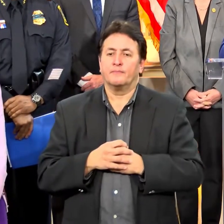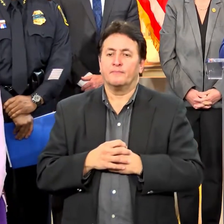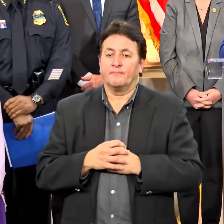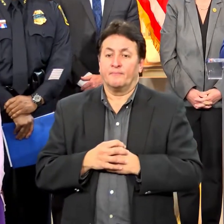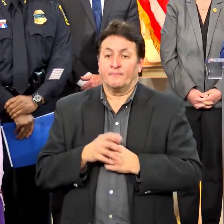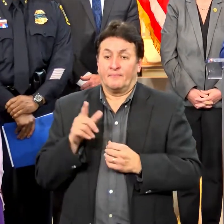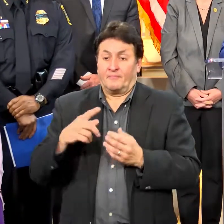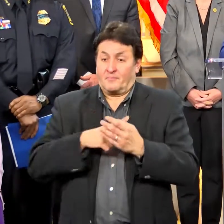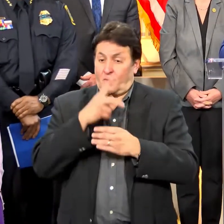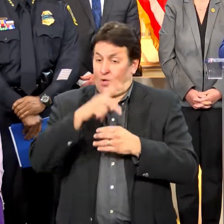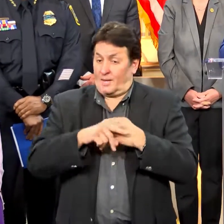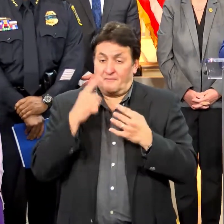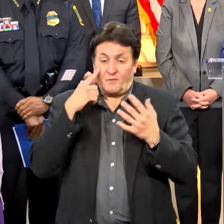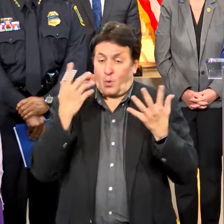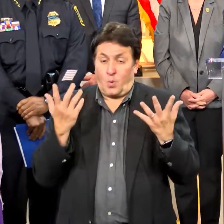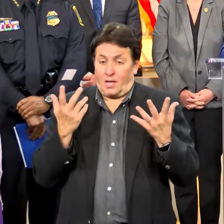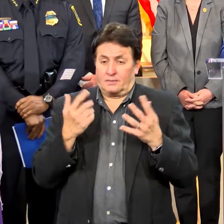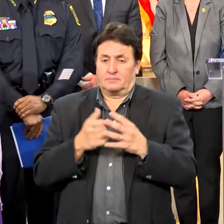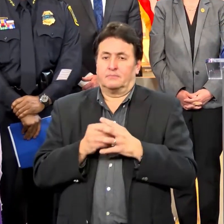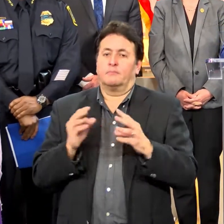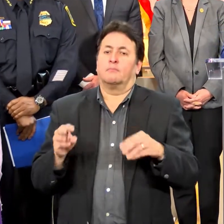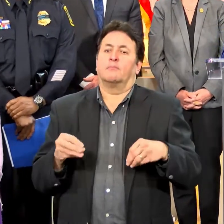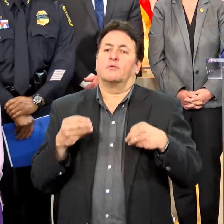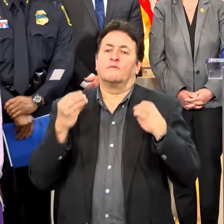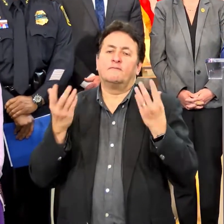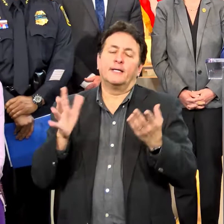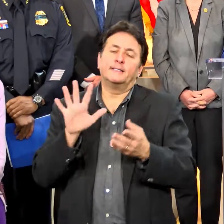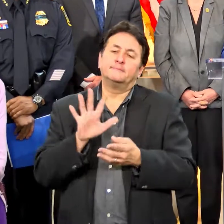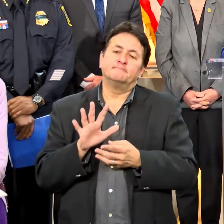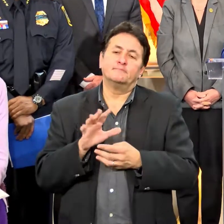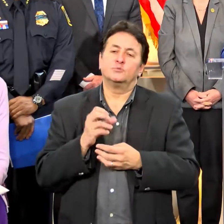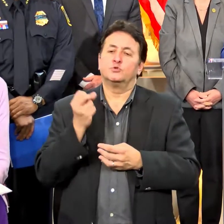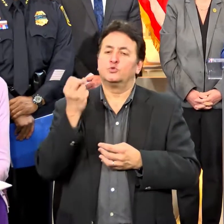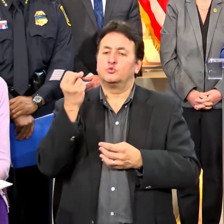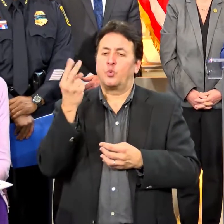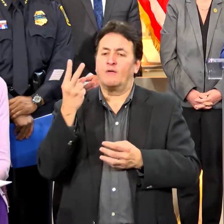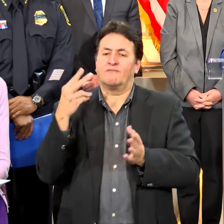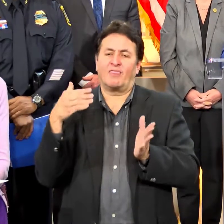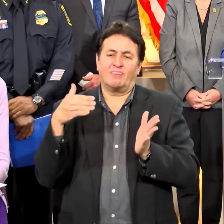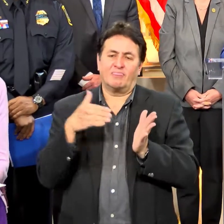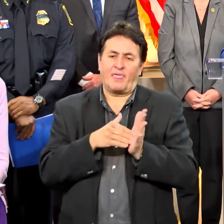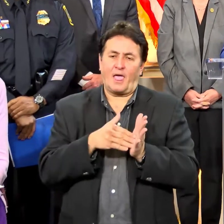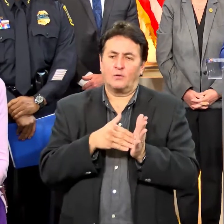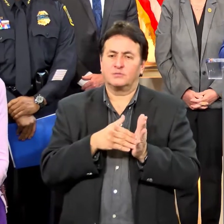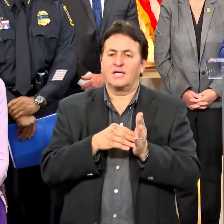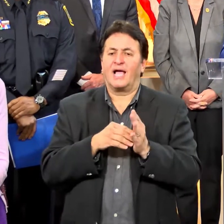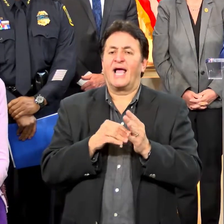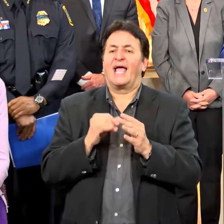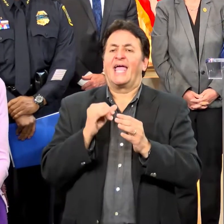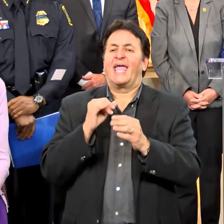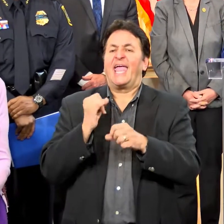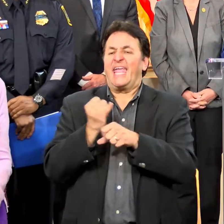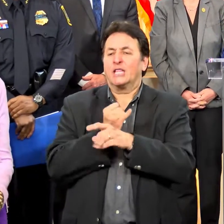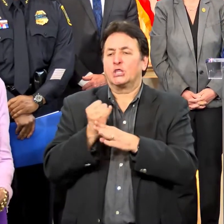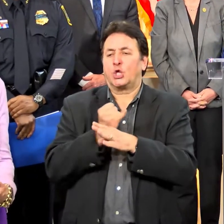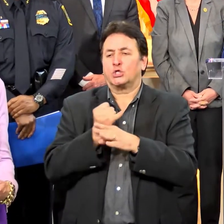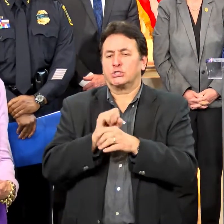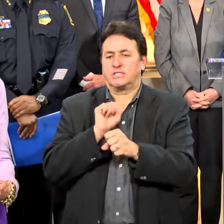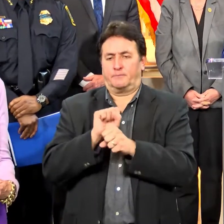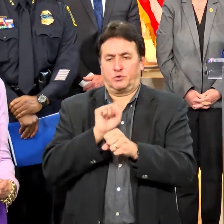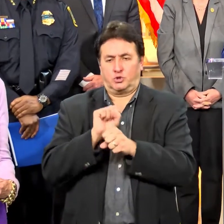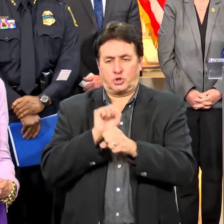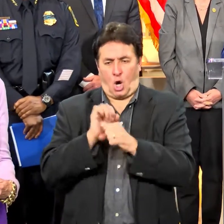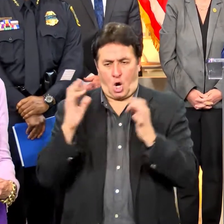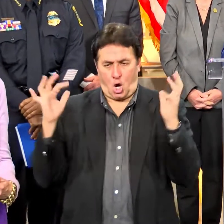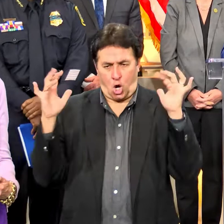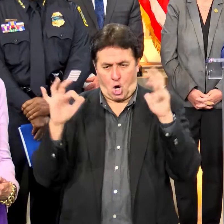to provide at least 12,000 summer intern jobs for our youth 16 to